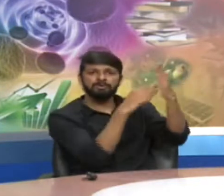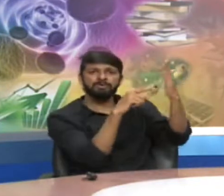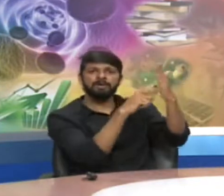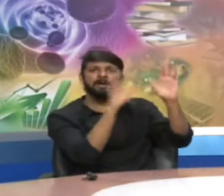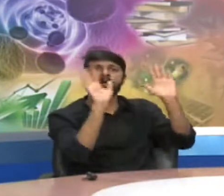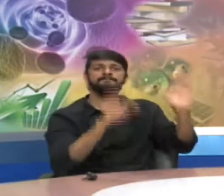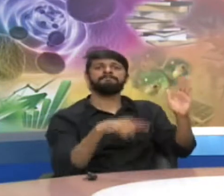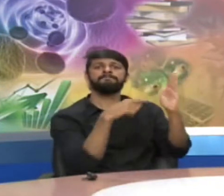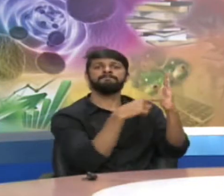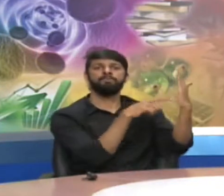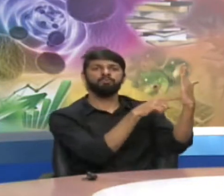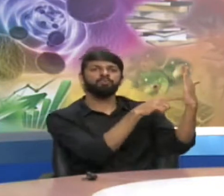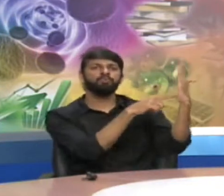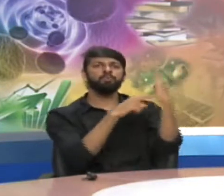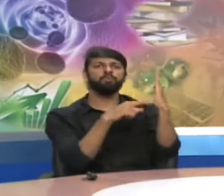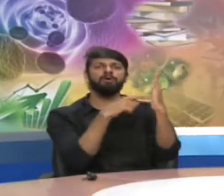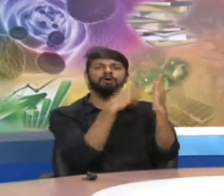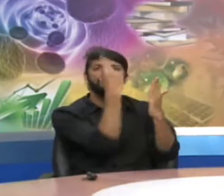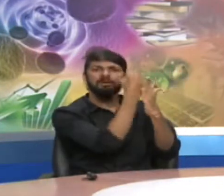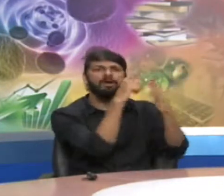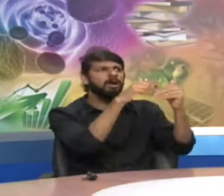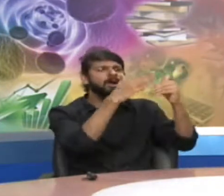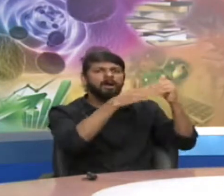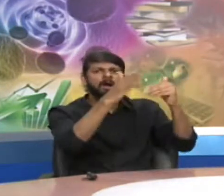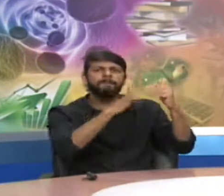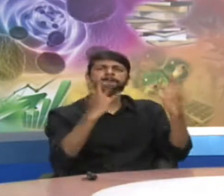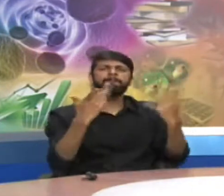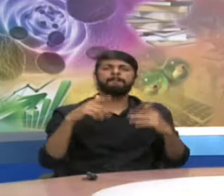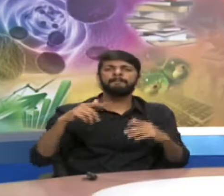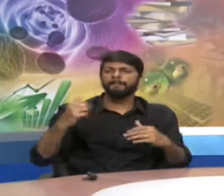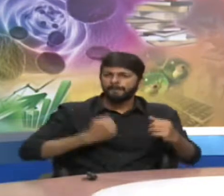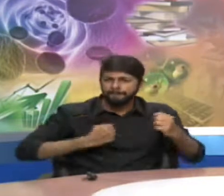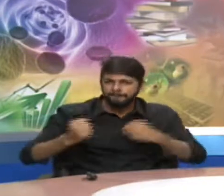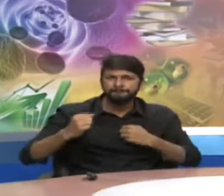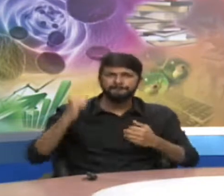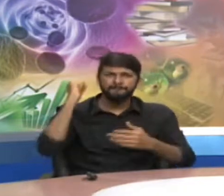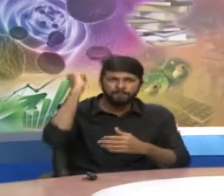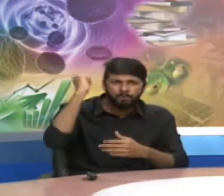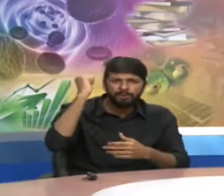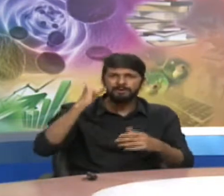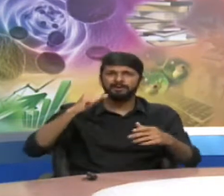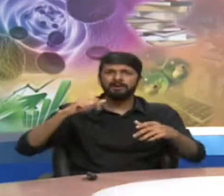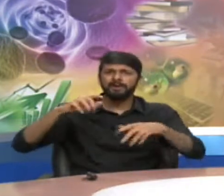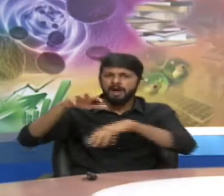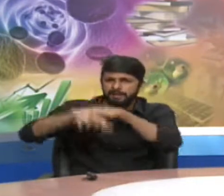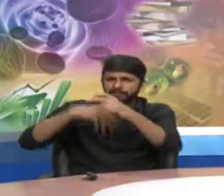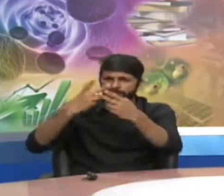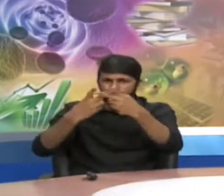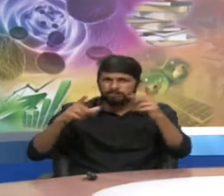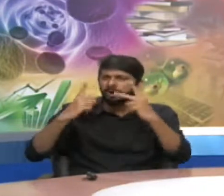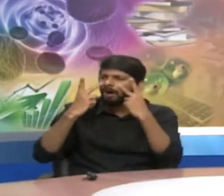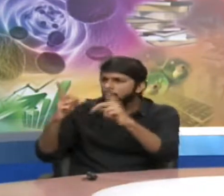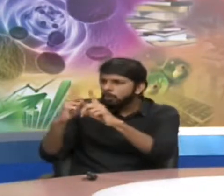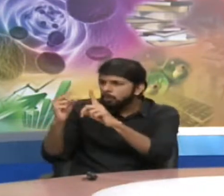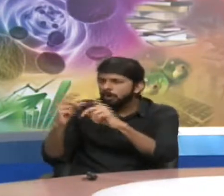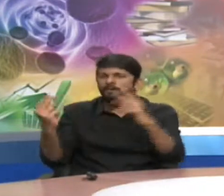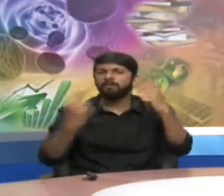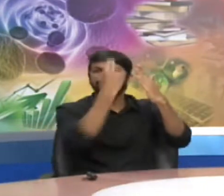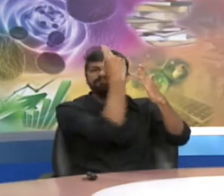Ancient Indian cave paintings at Ajanta, Bagh, etc. are dated from 200